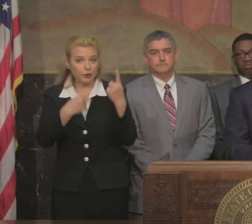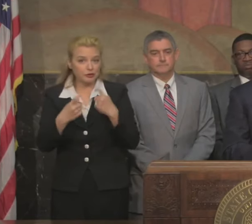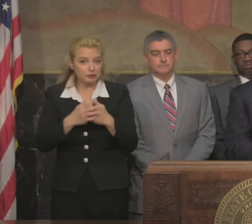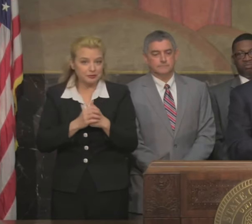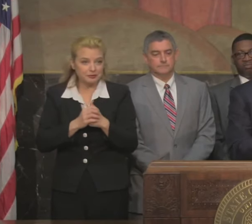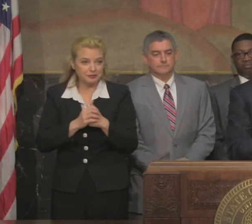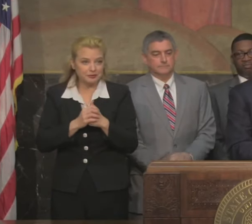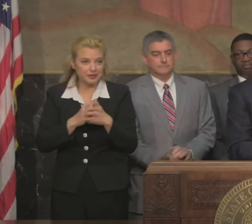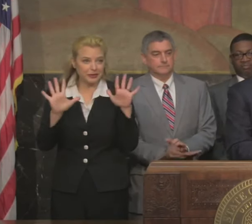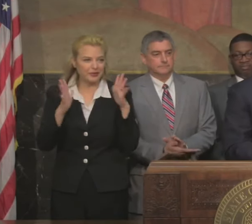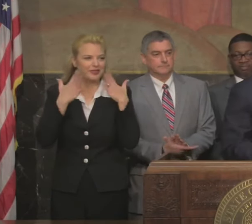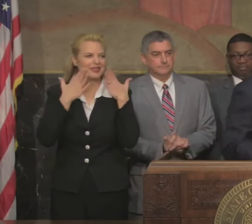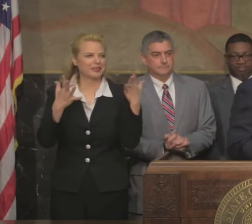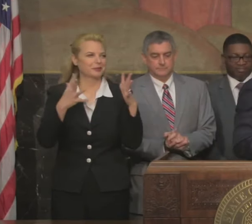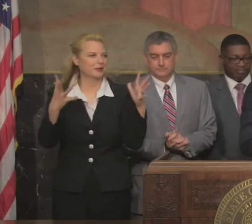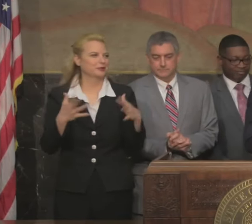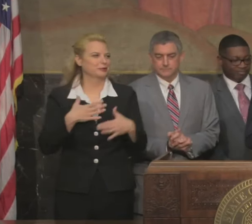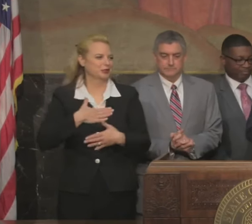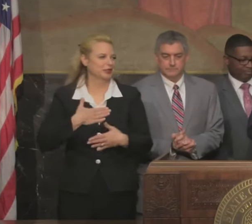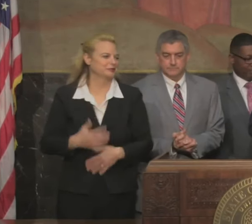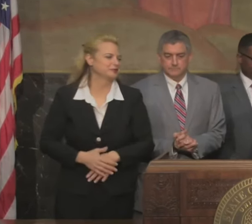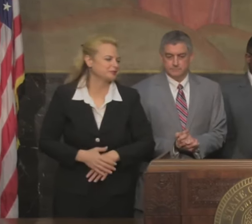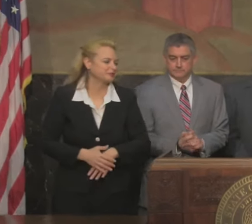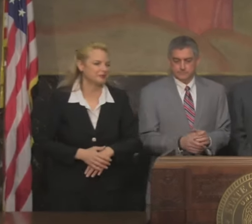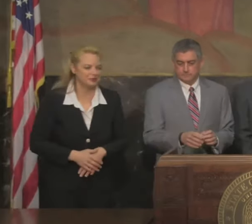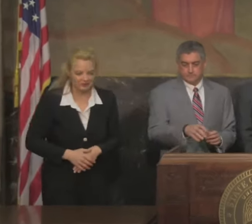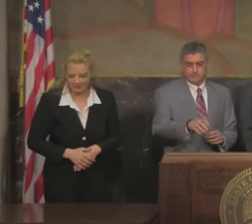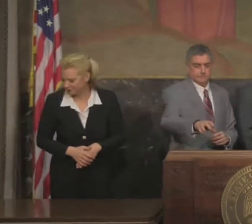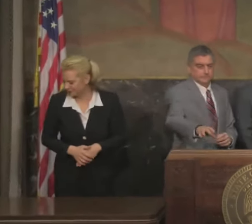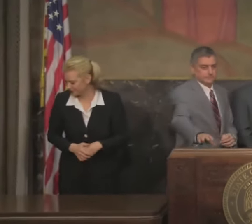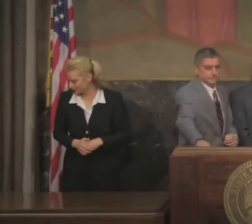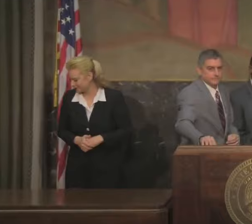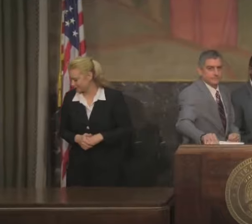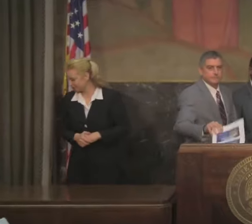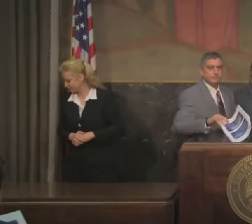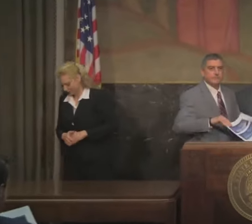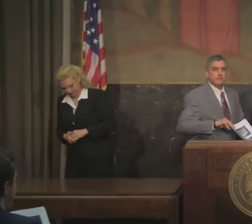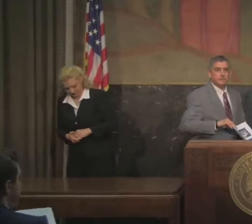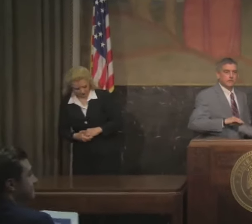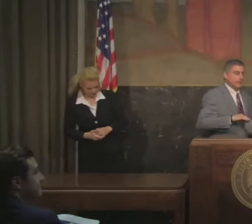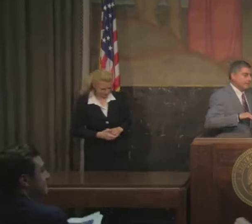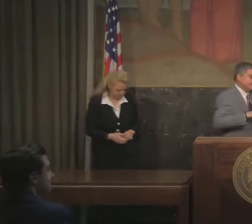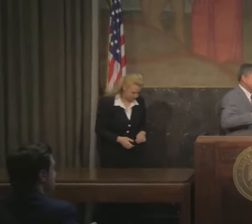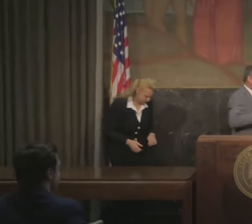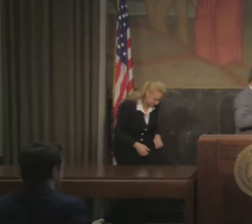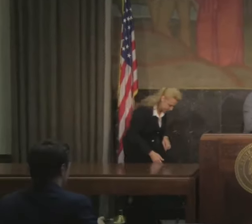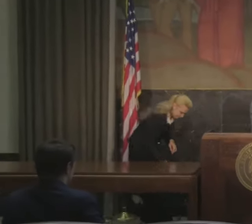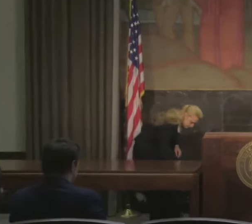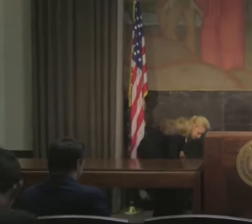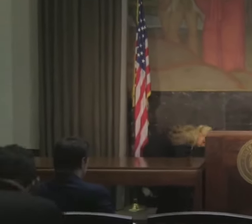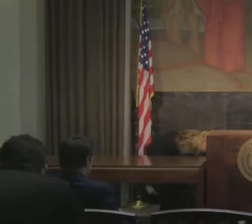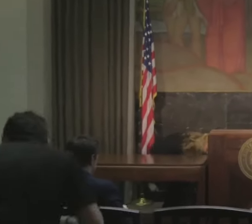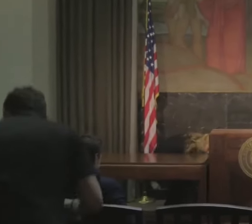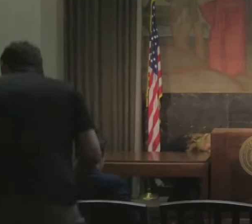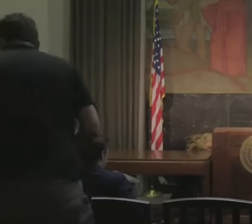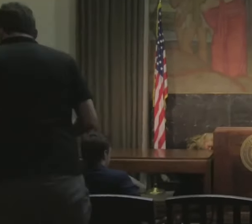Well, thank you very much. Appreciate you.